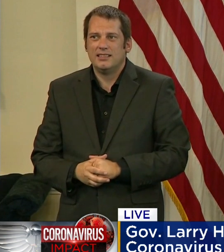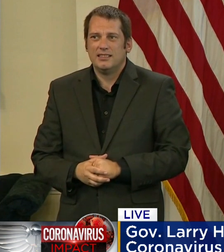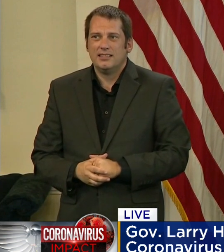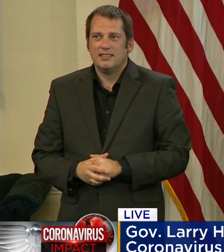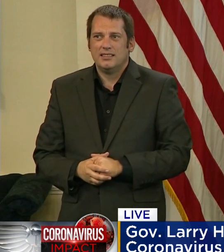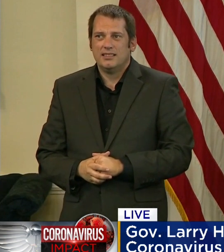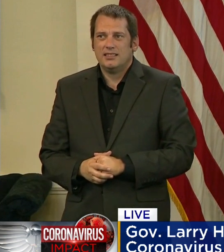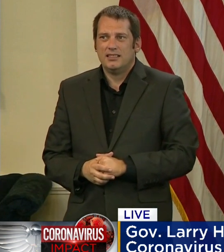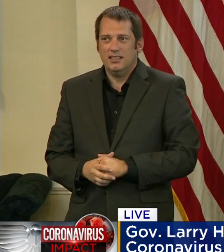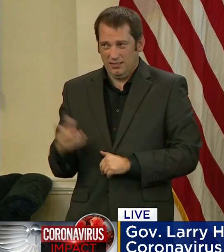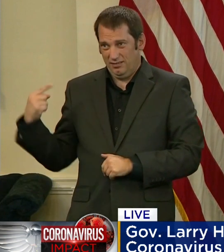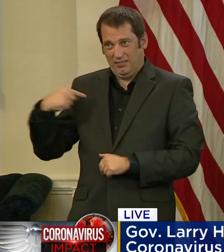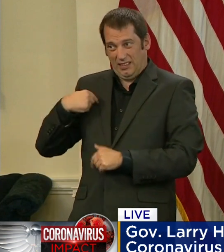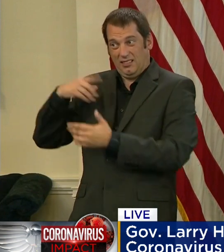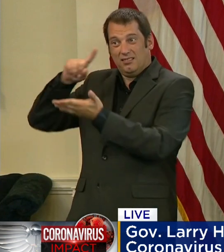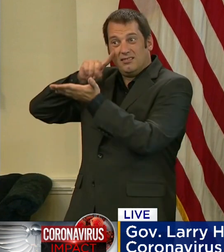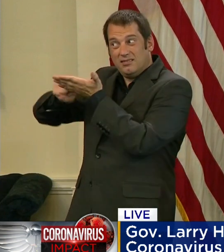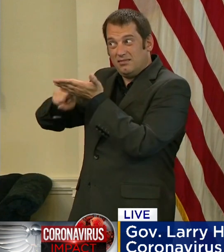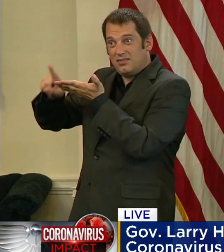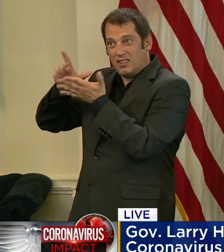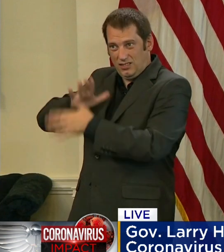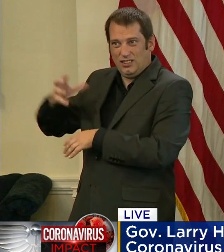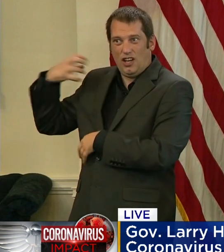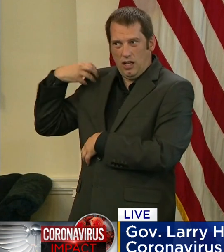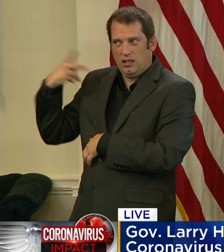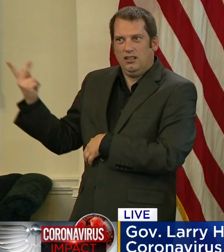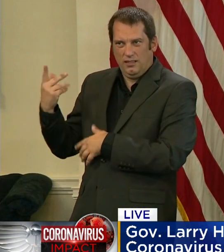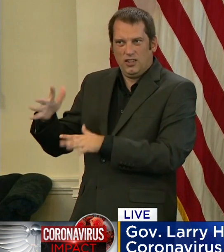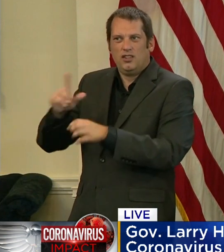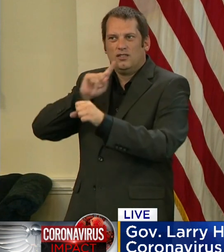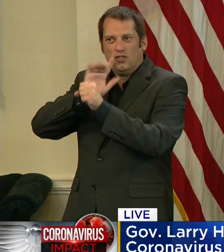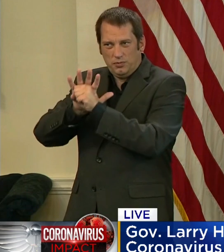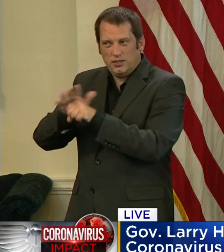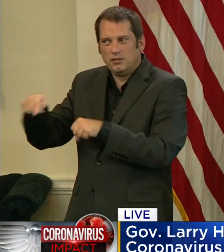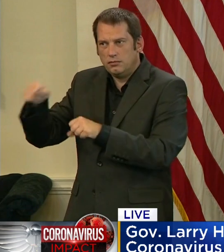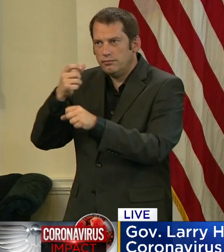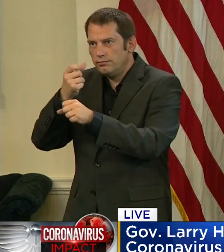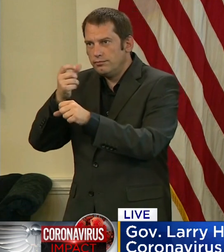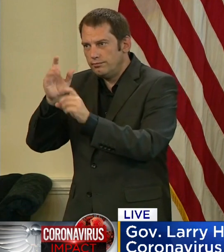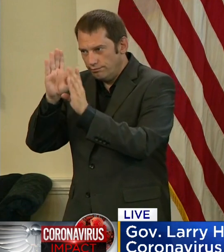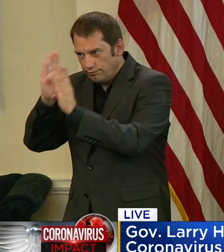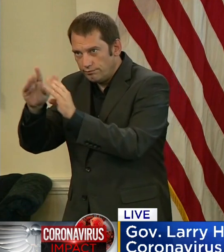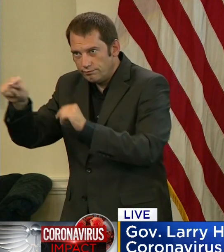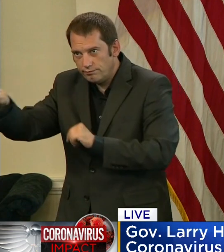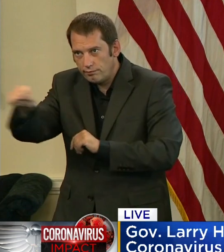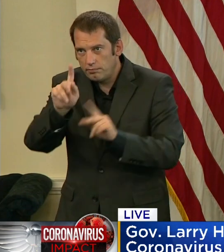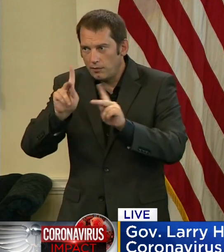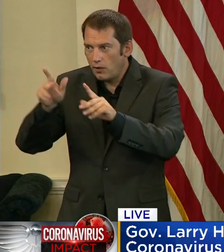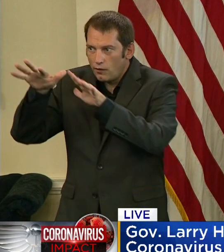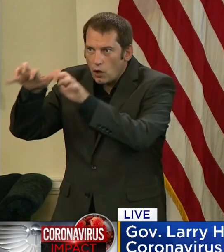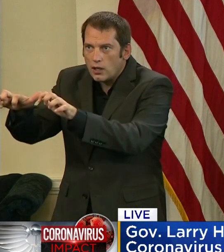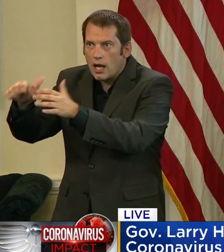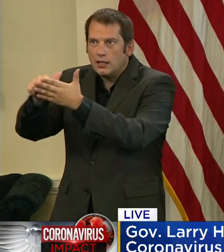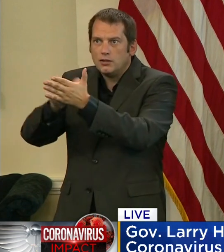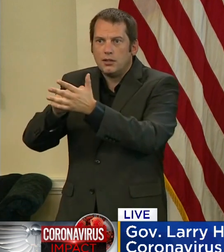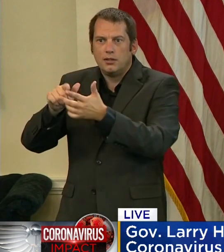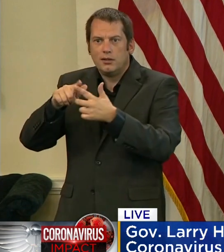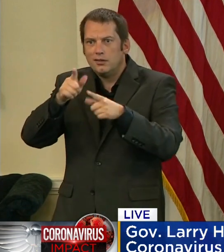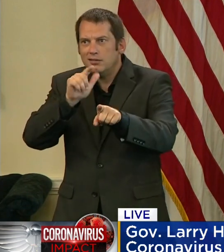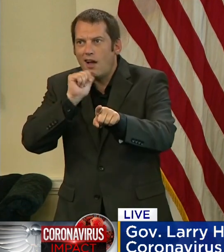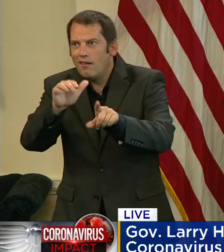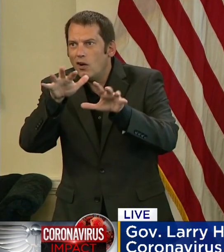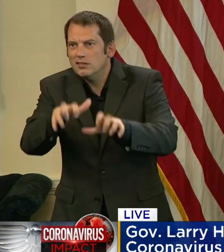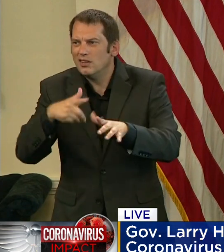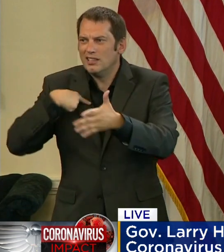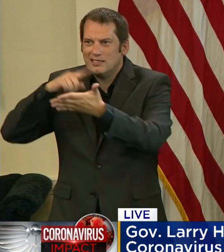one person that's not getting money that they deserve, we want to try to get to the bottom of. And that's why we've got it down to far less than what's